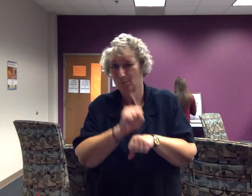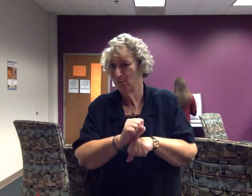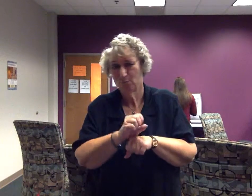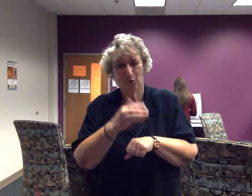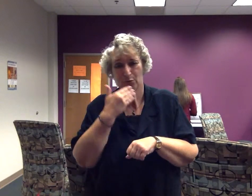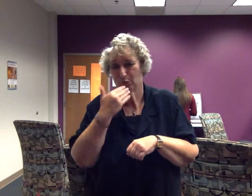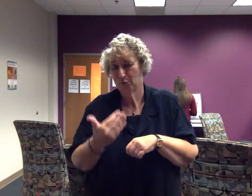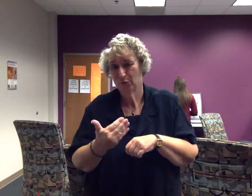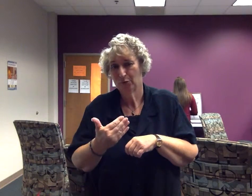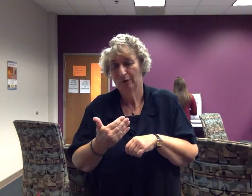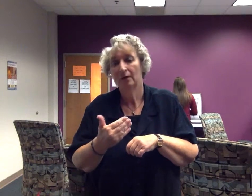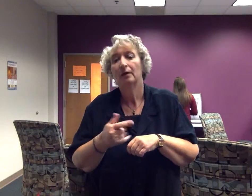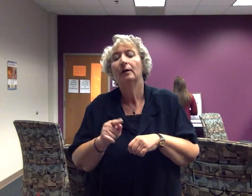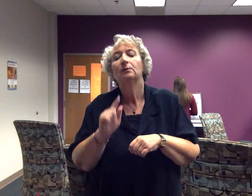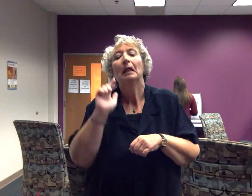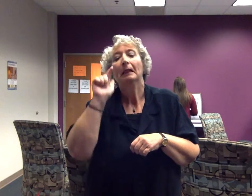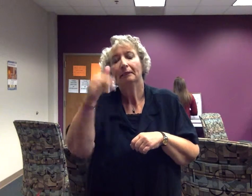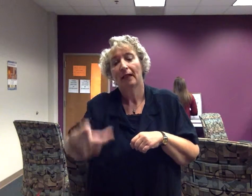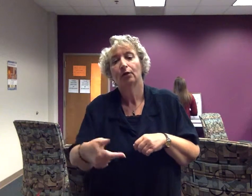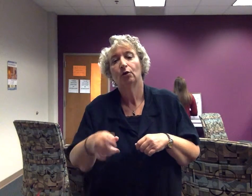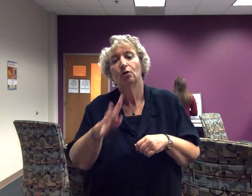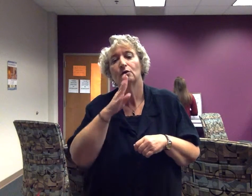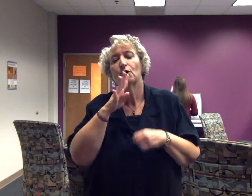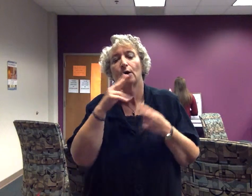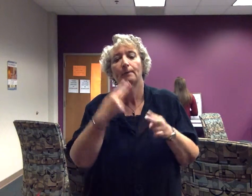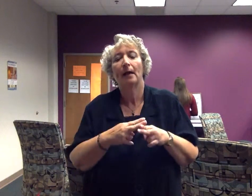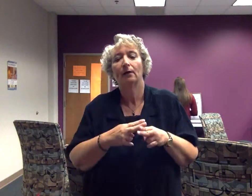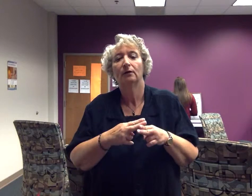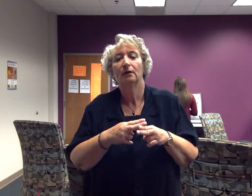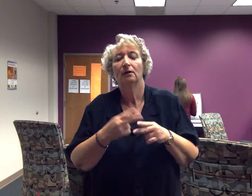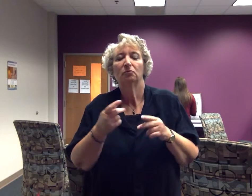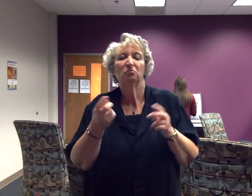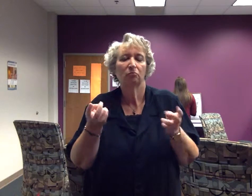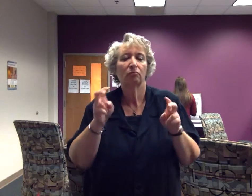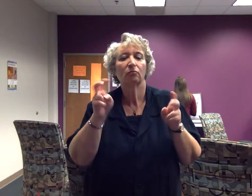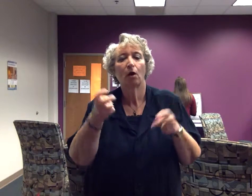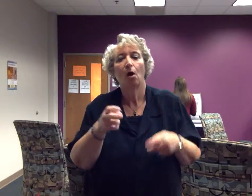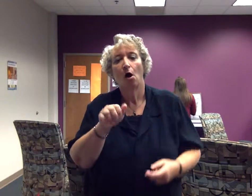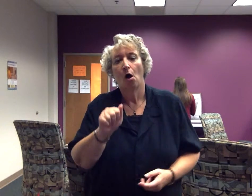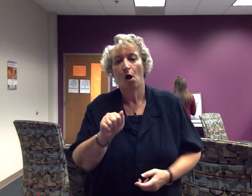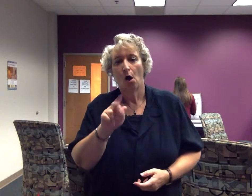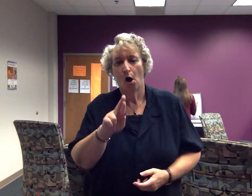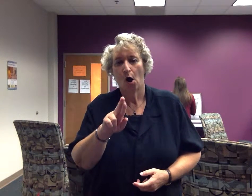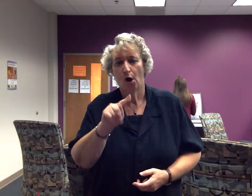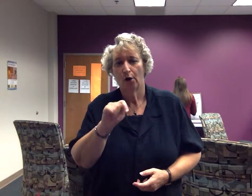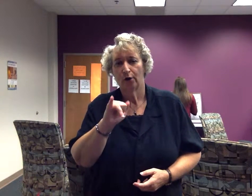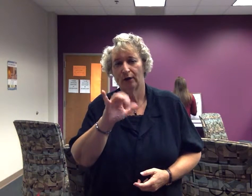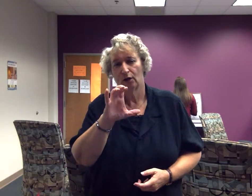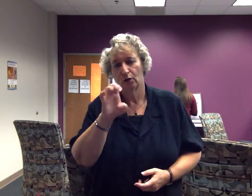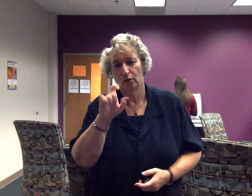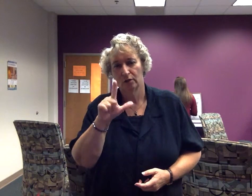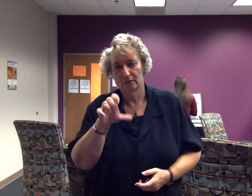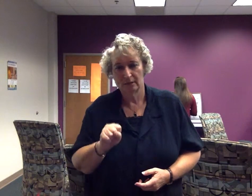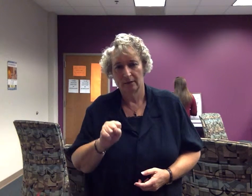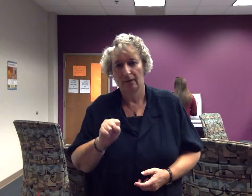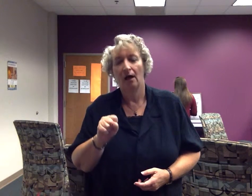the Articles of Confederation and how we tried to do it on our own. We tried to go out and buy that shirt. We thought we could do it. We thought we were really smart. But